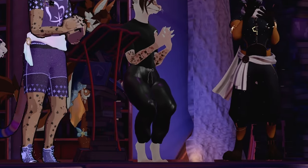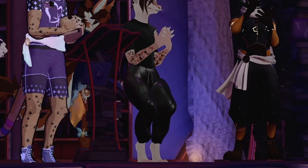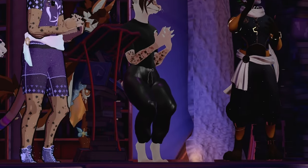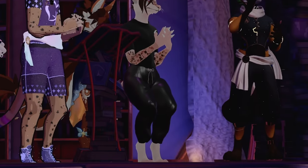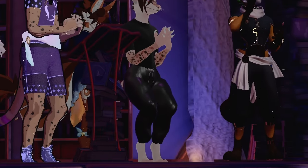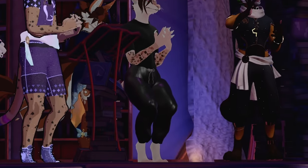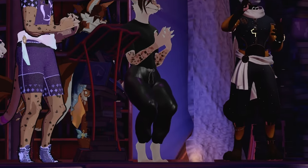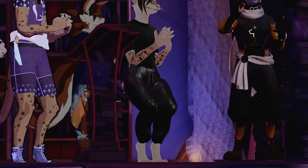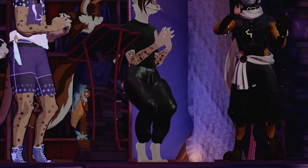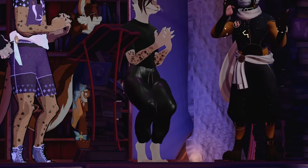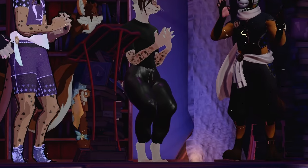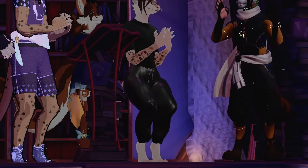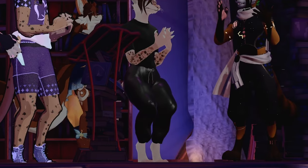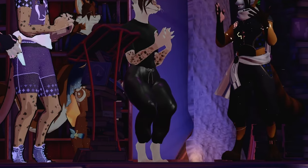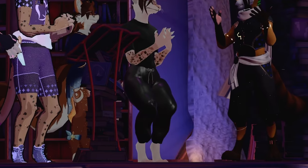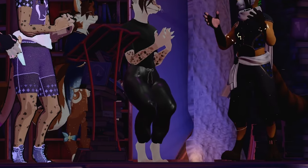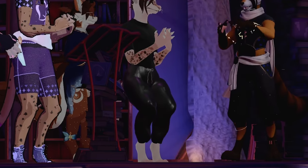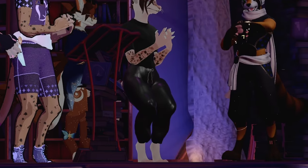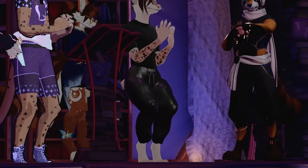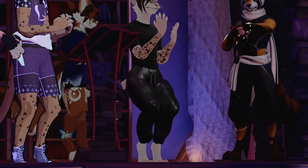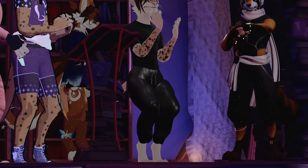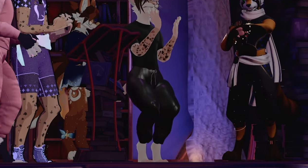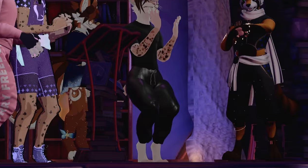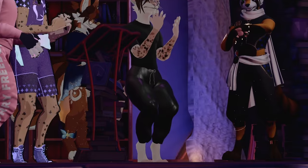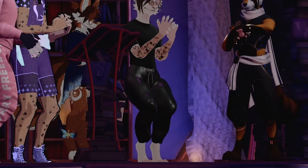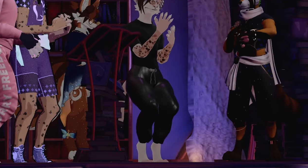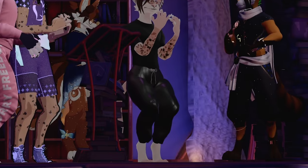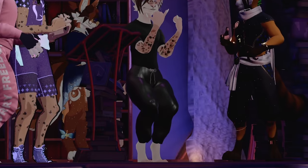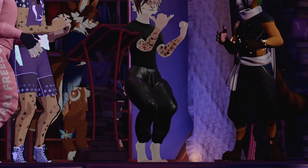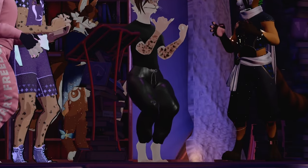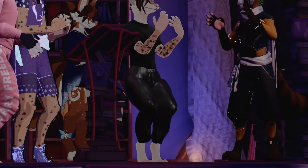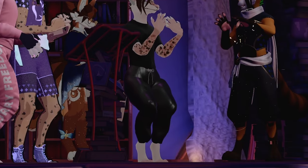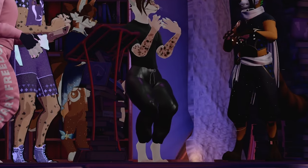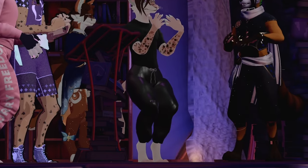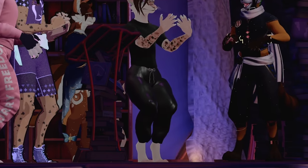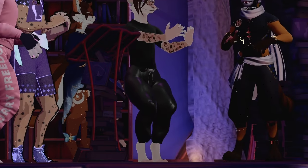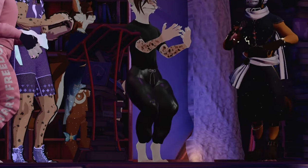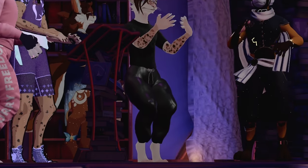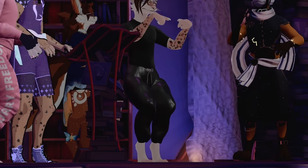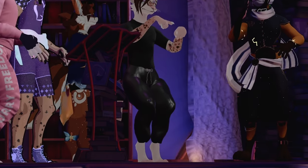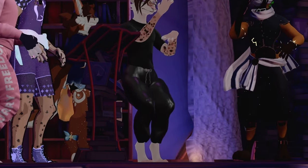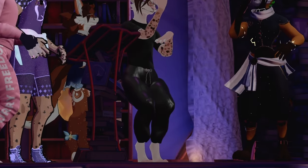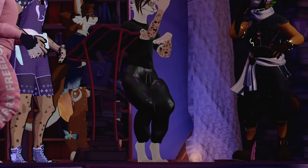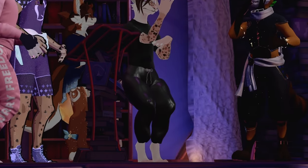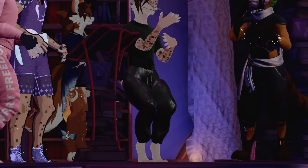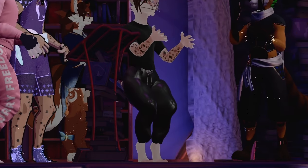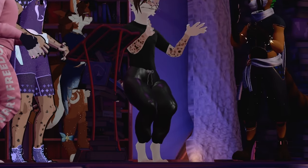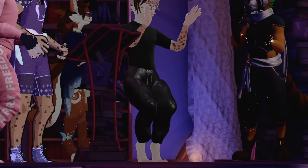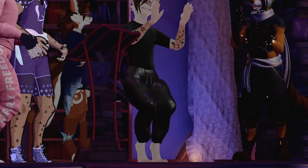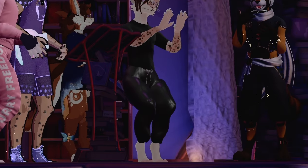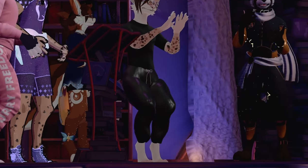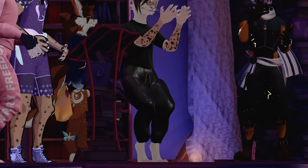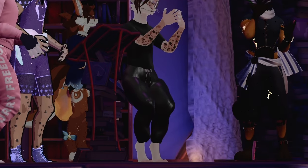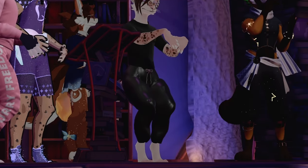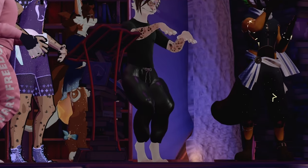All right. Well, we're going to go ahead and close this out. So thank you guys again. Thank